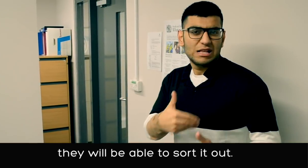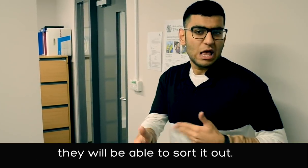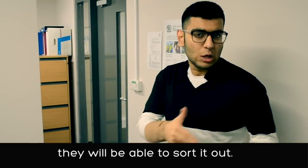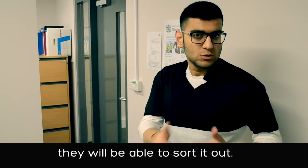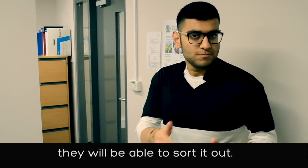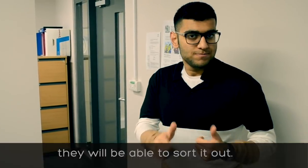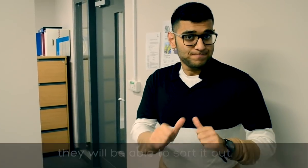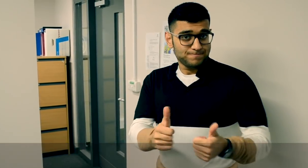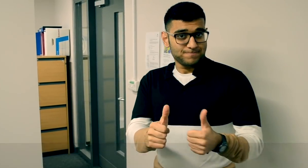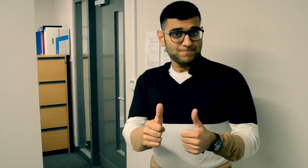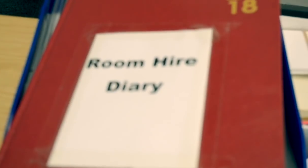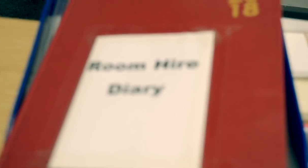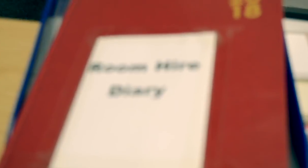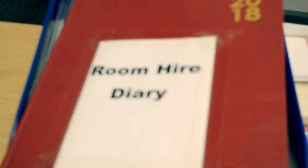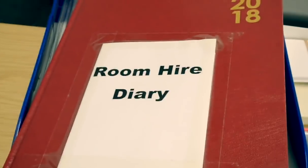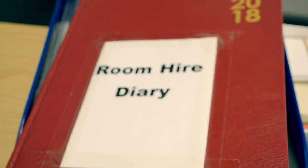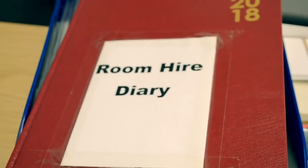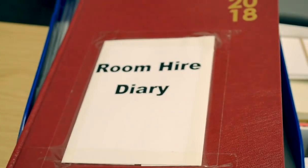sort it out.